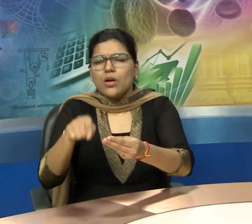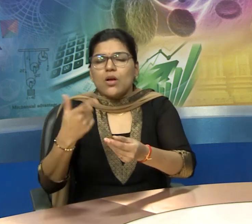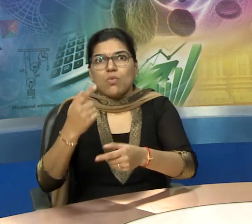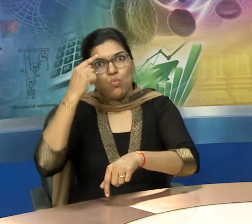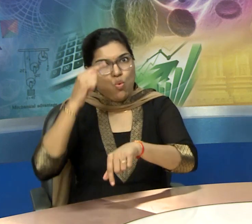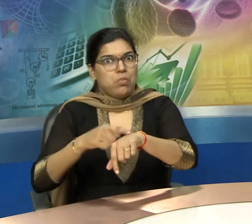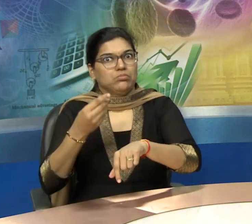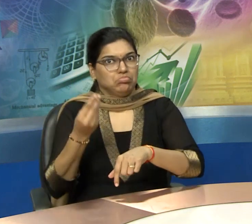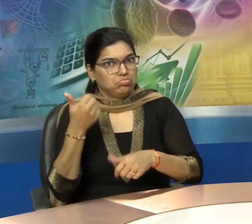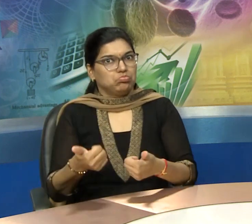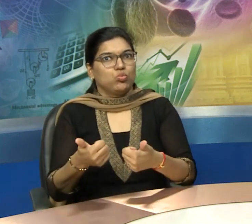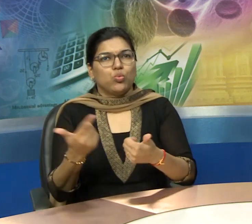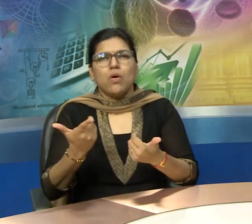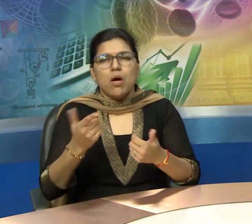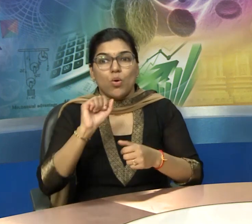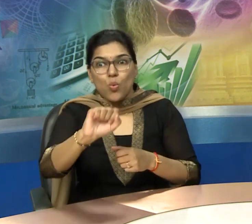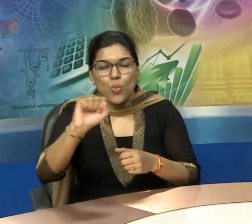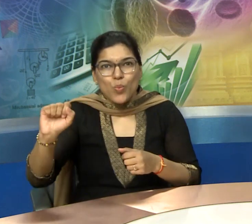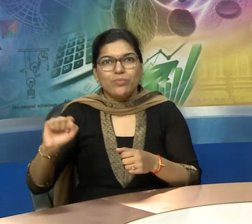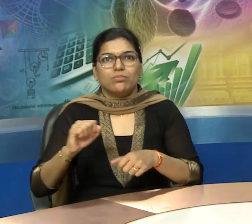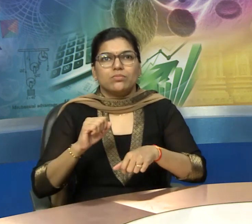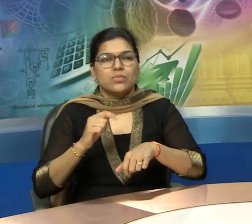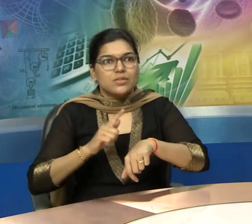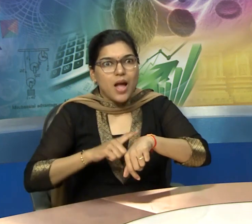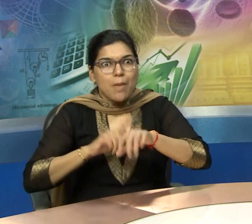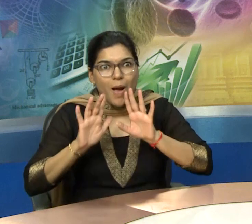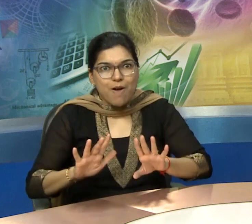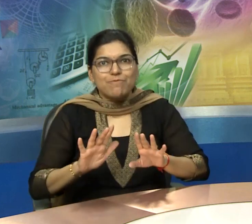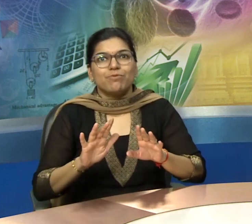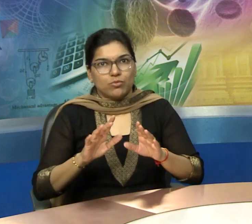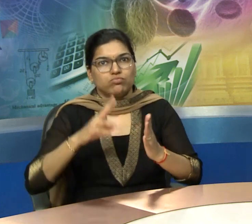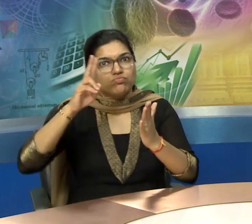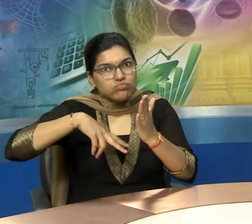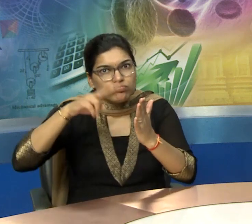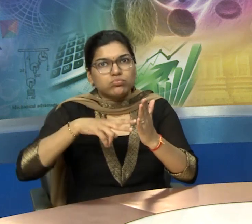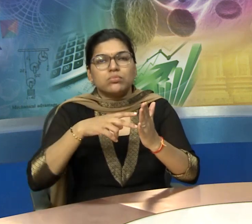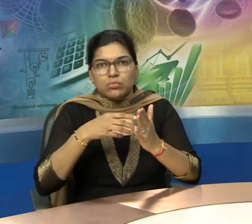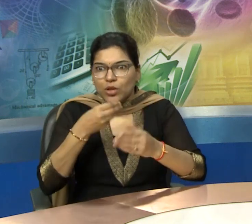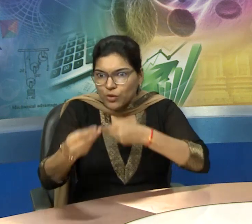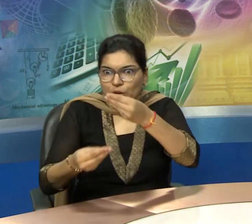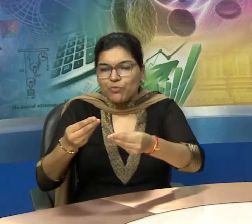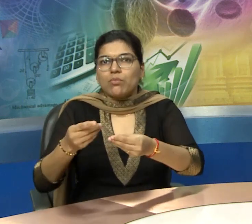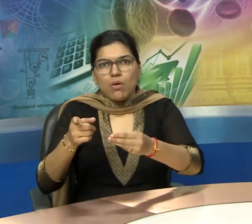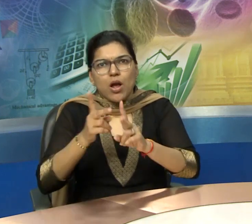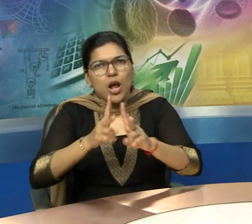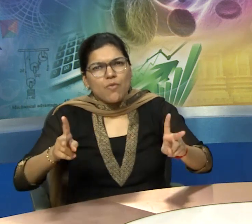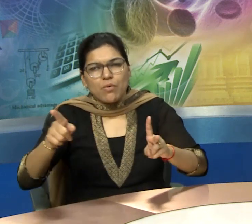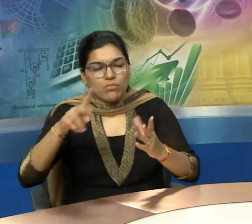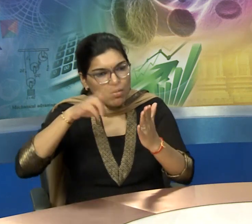library was that it provides opportunities for positive use of leisure time to one and